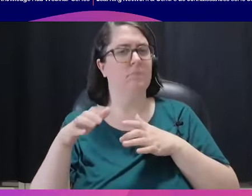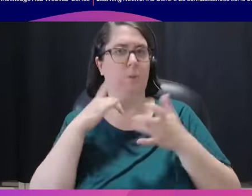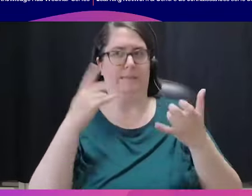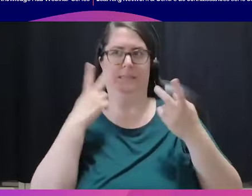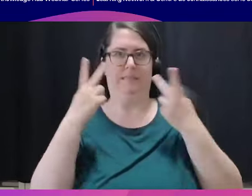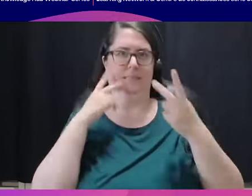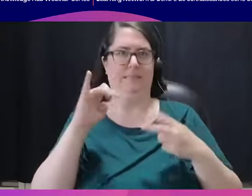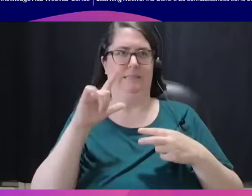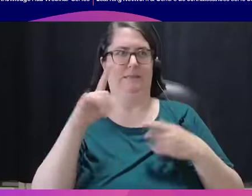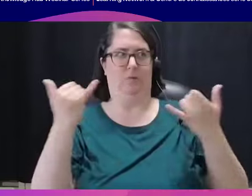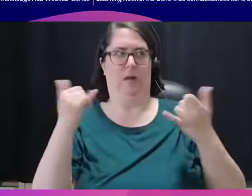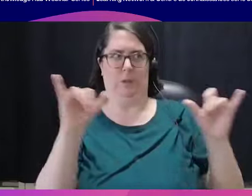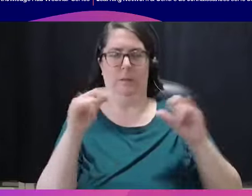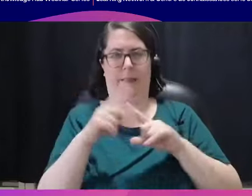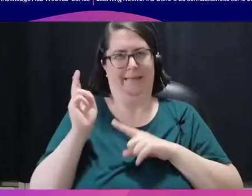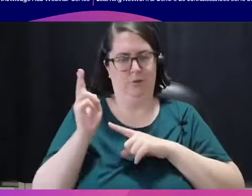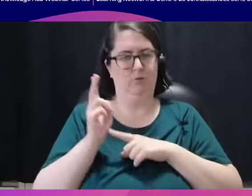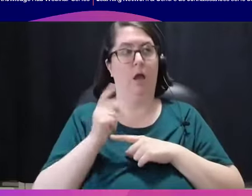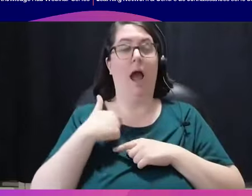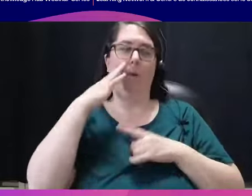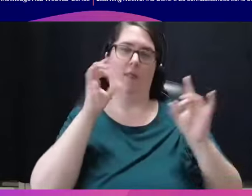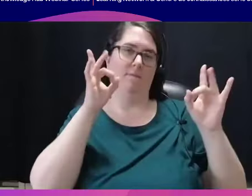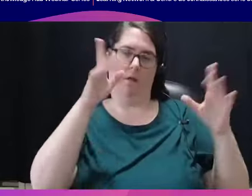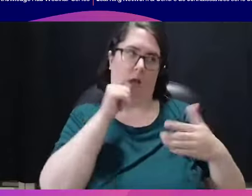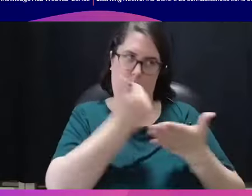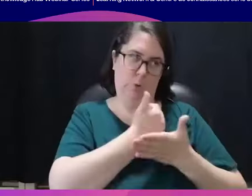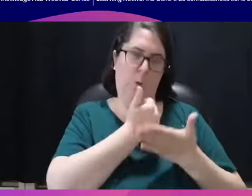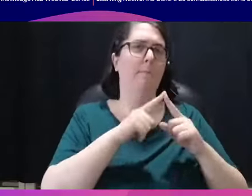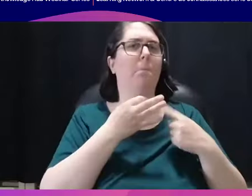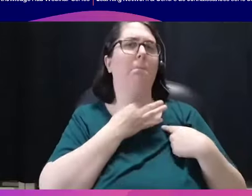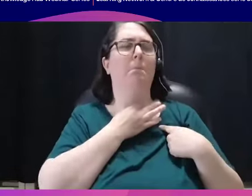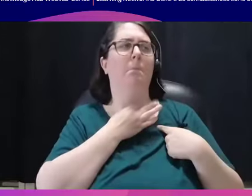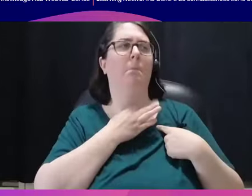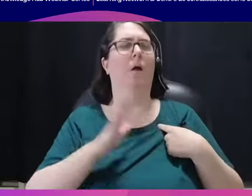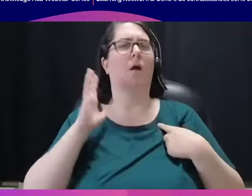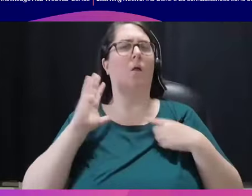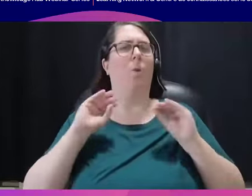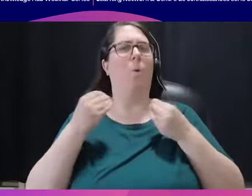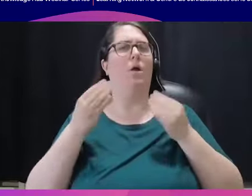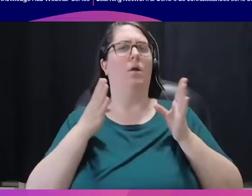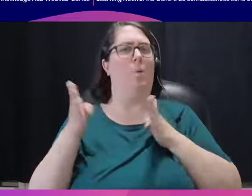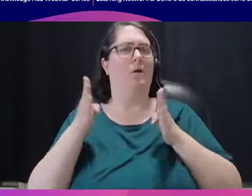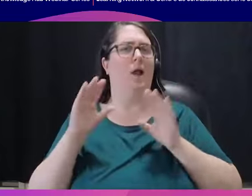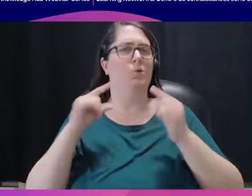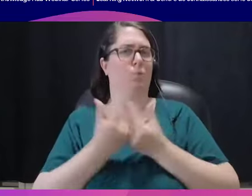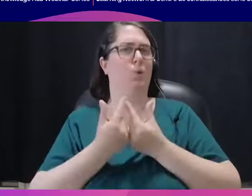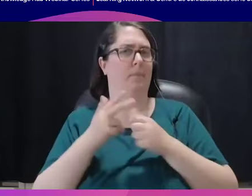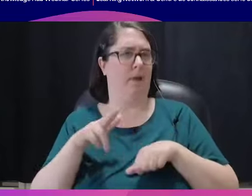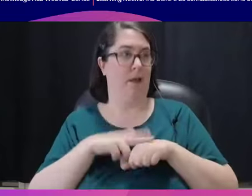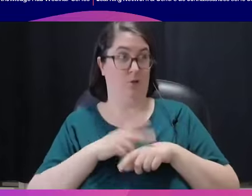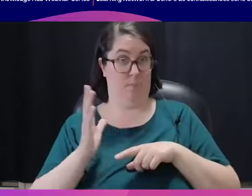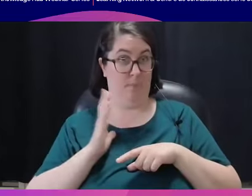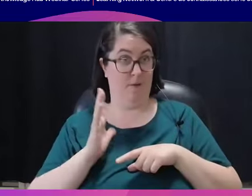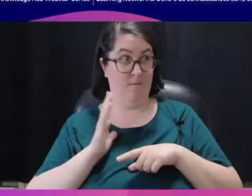incel community. I know that the violence isn't new, but I'm curious about the organized group nature that we see now. Have there been